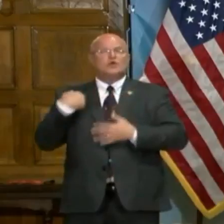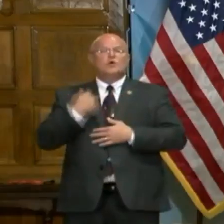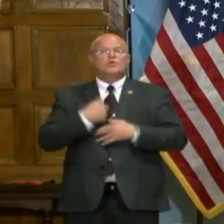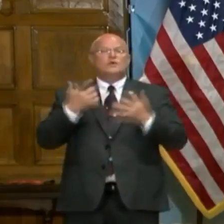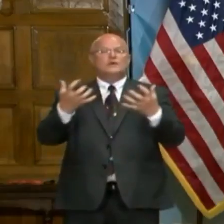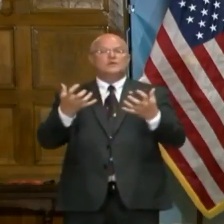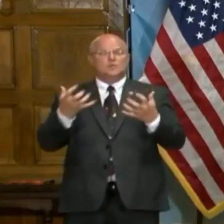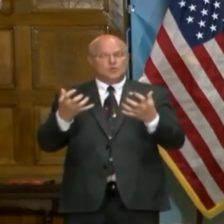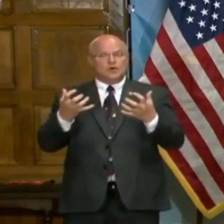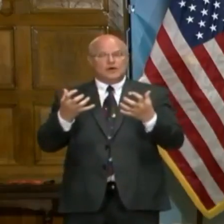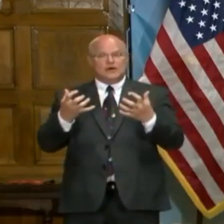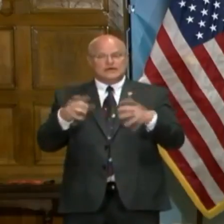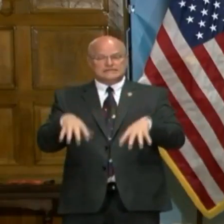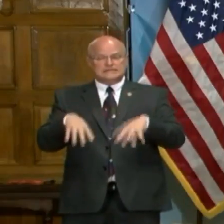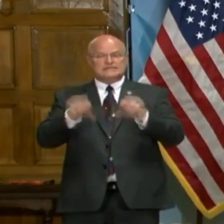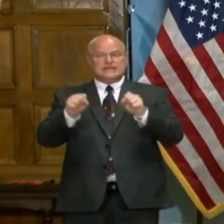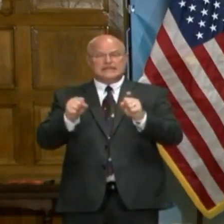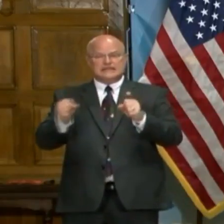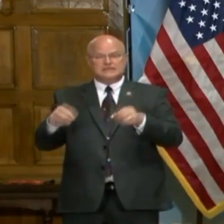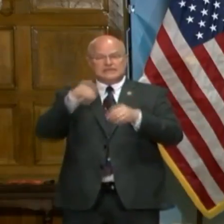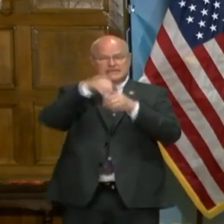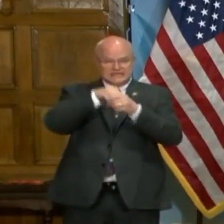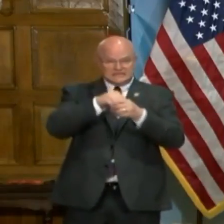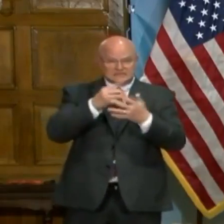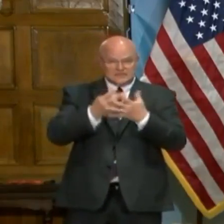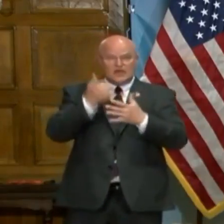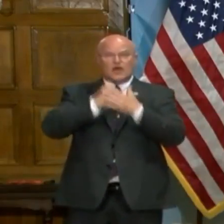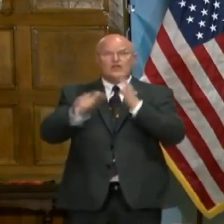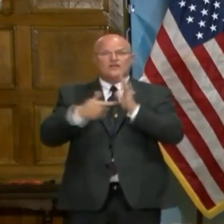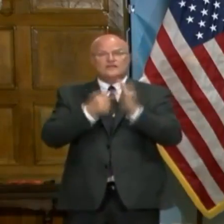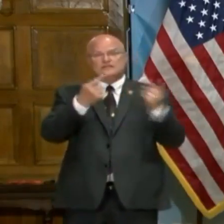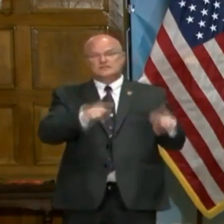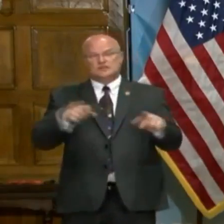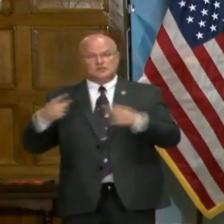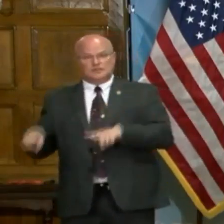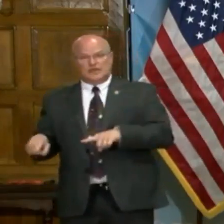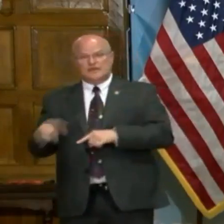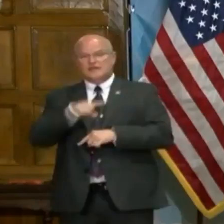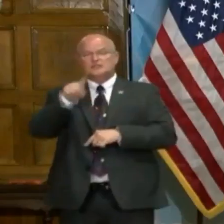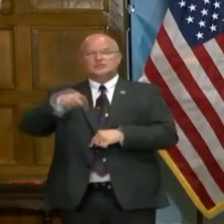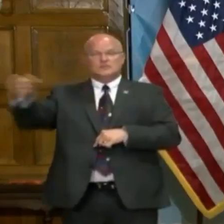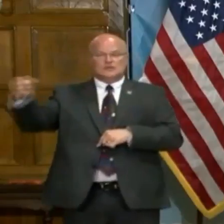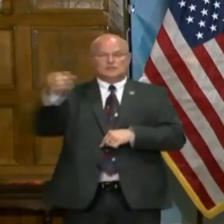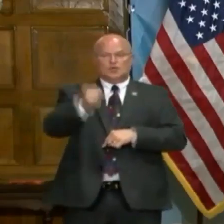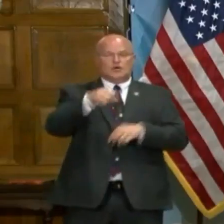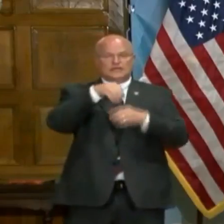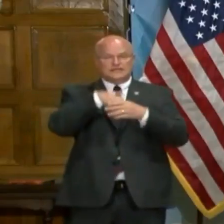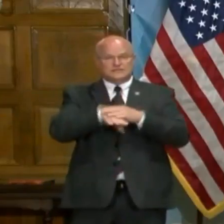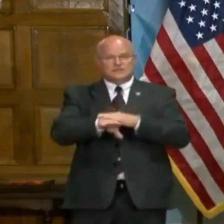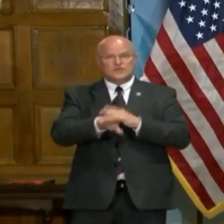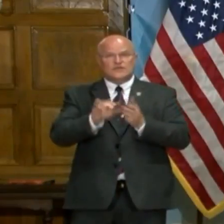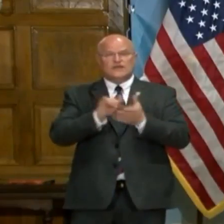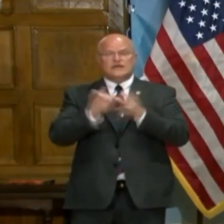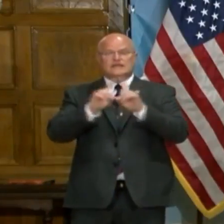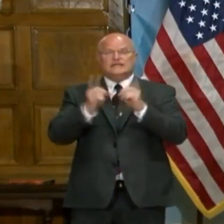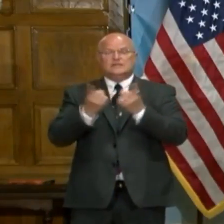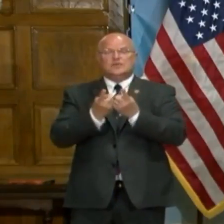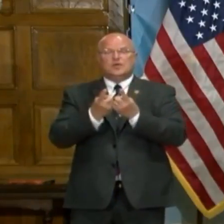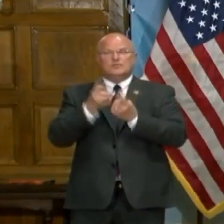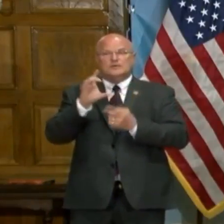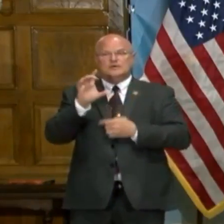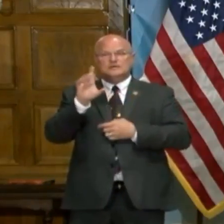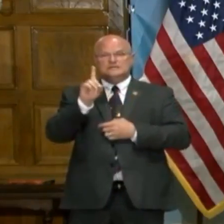we want to take them into custody. Under these circumstances, they should be brought into the Department